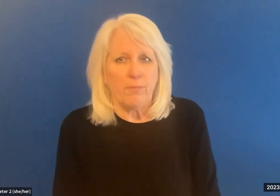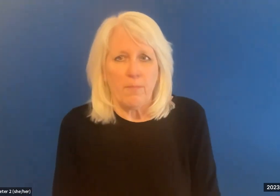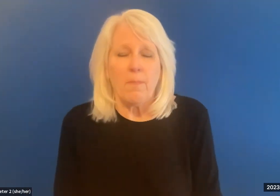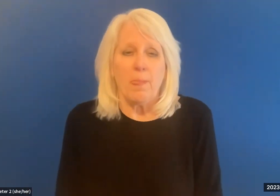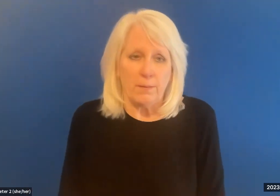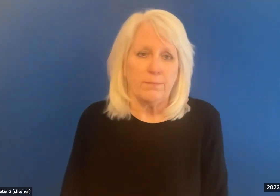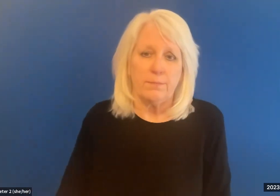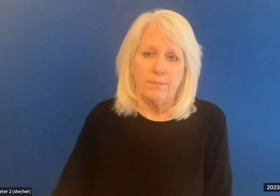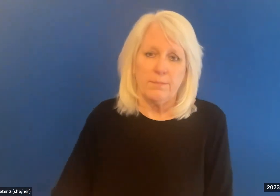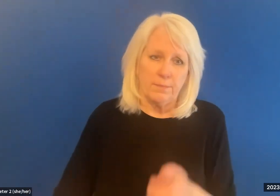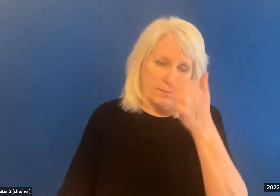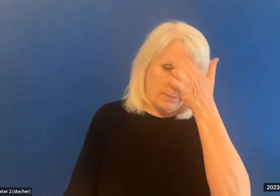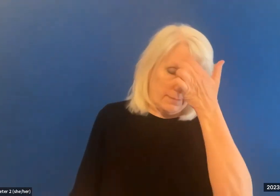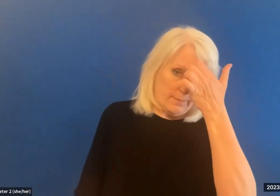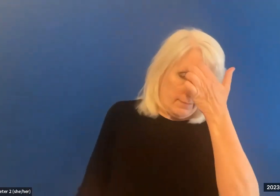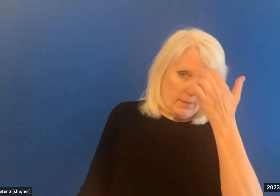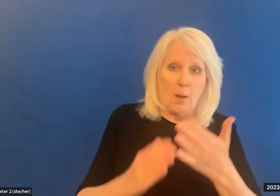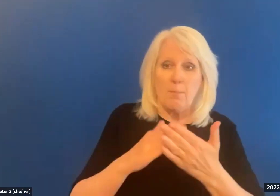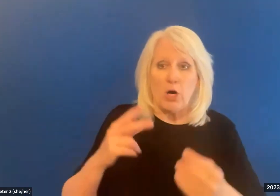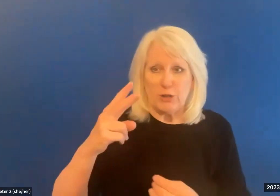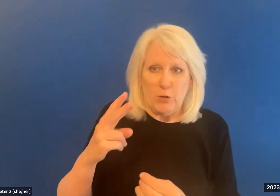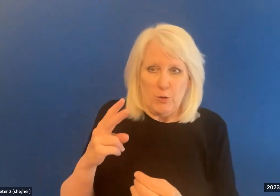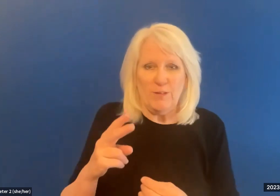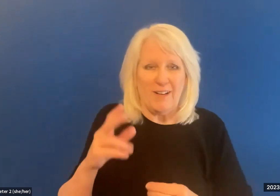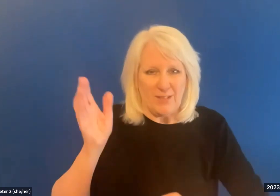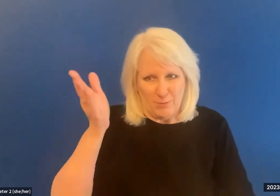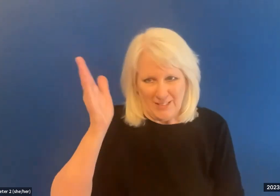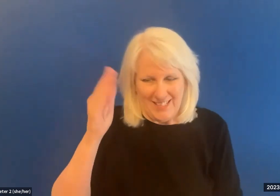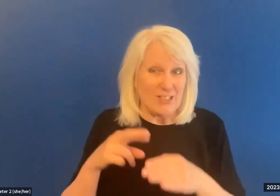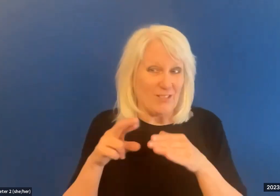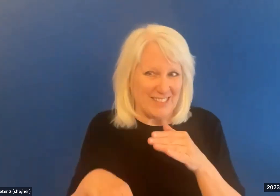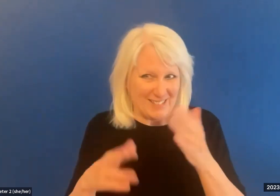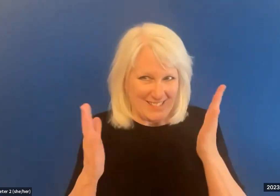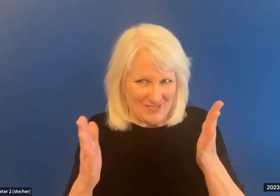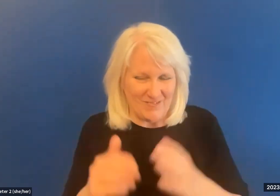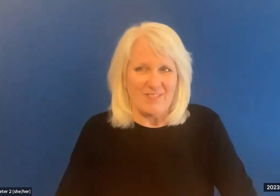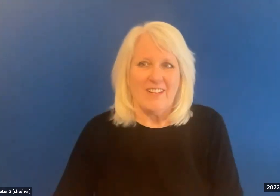Now we can move on to the second part of this grand rounds presentation, the results of the study.